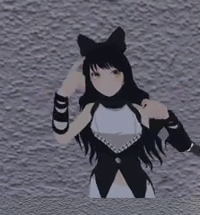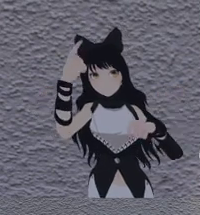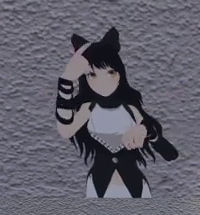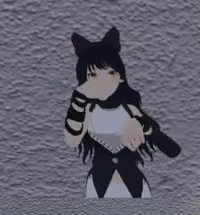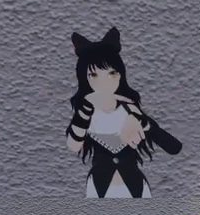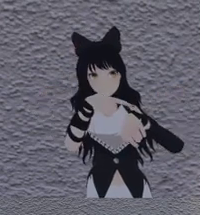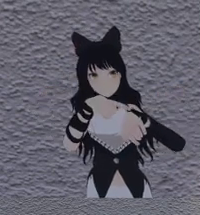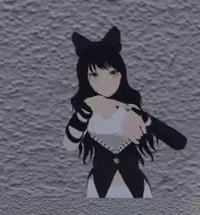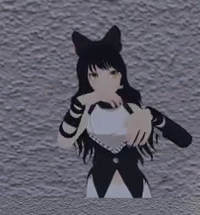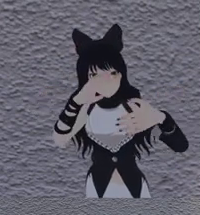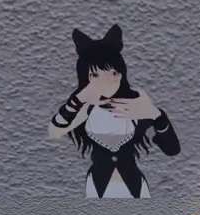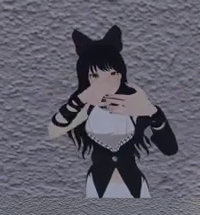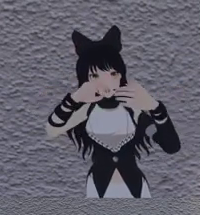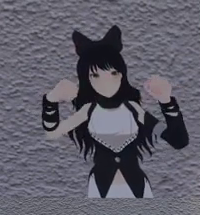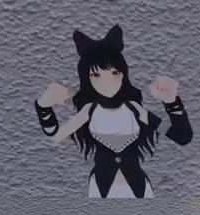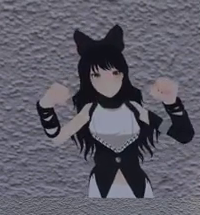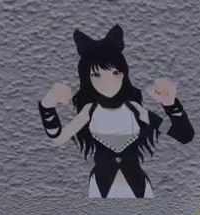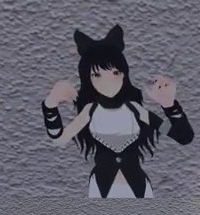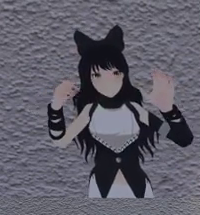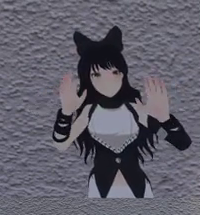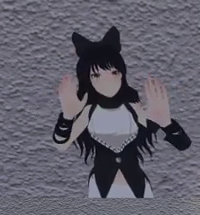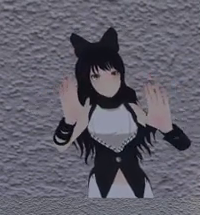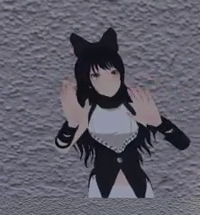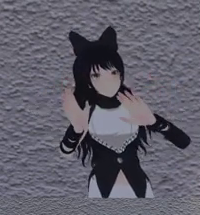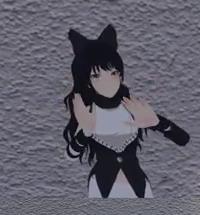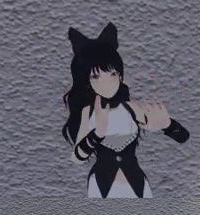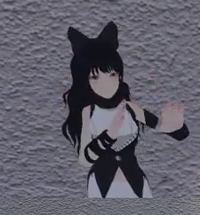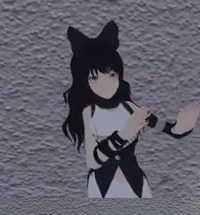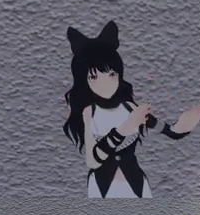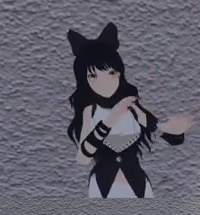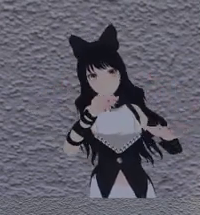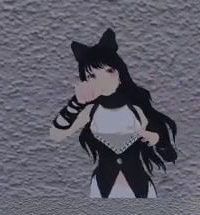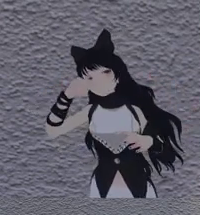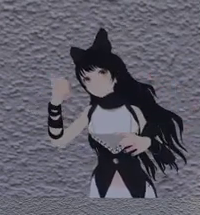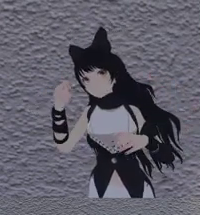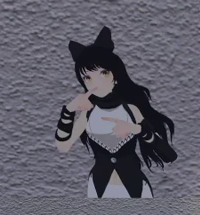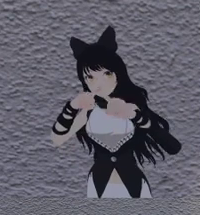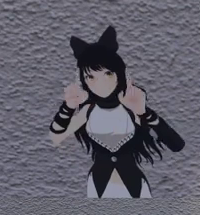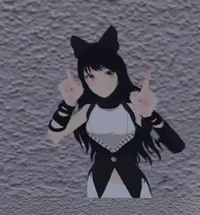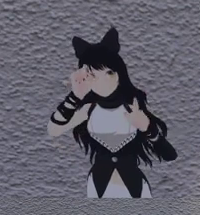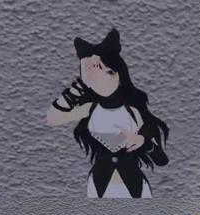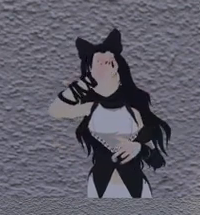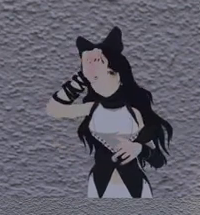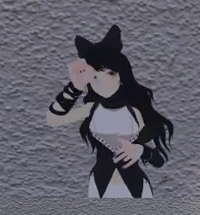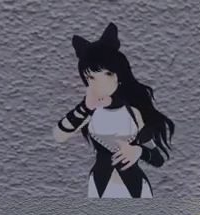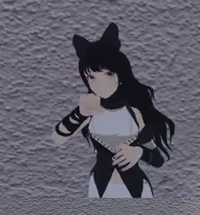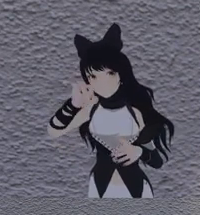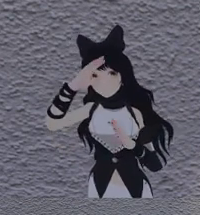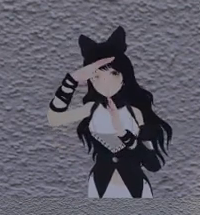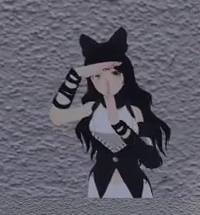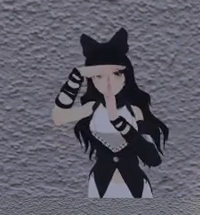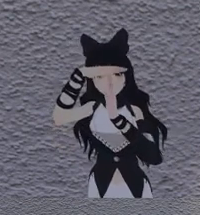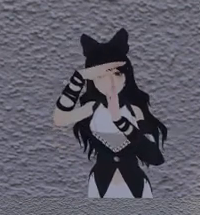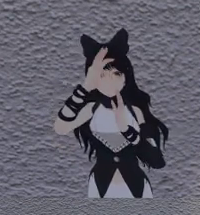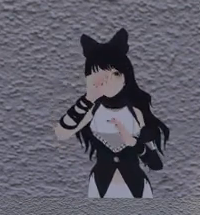It's not the same for lag. Lag is one time, like that. Story.